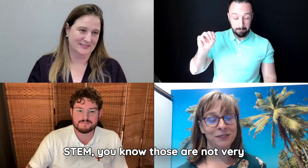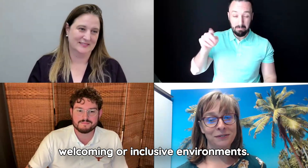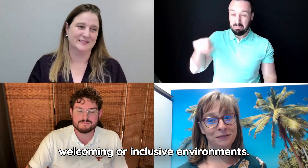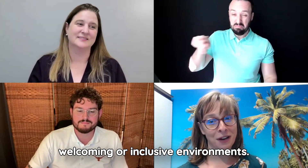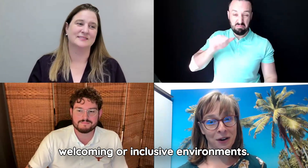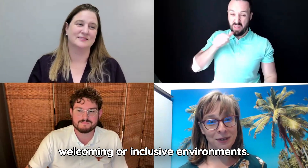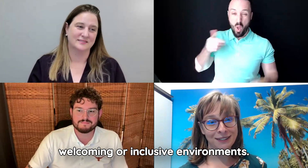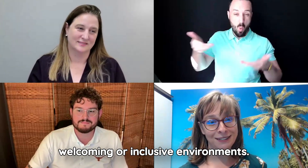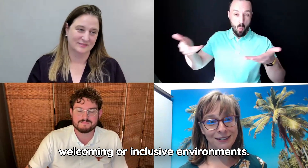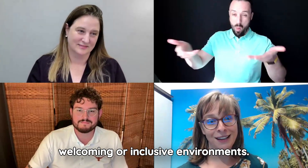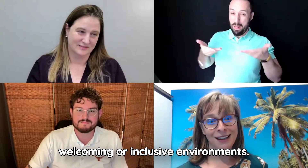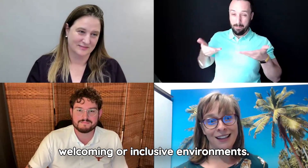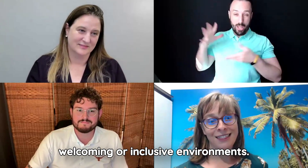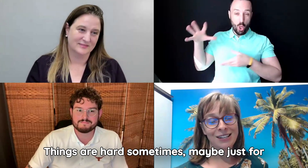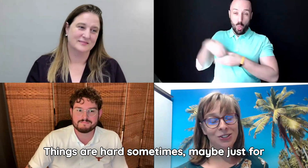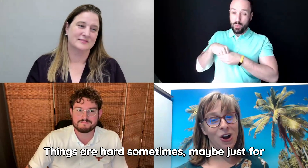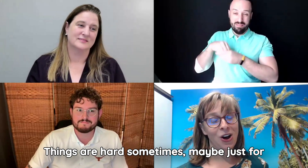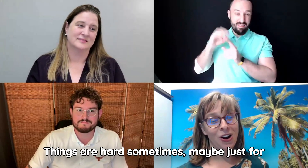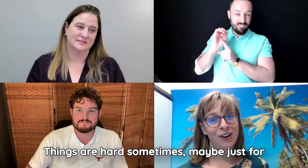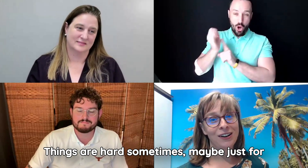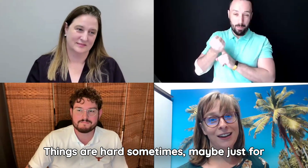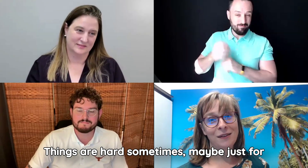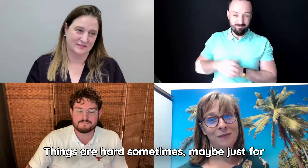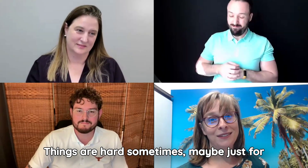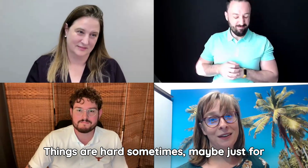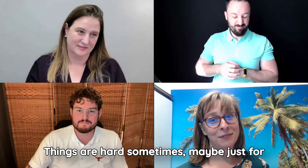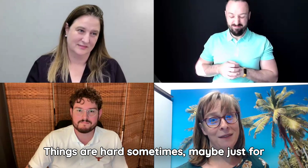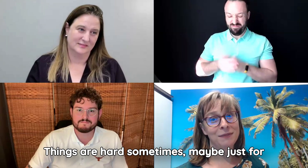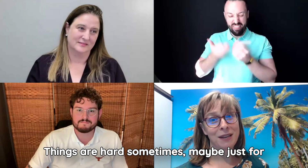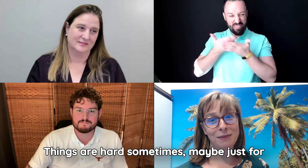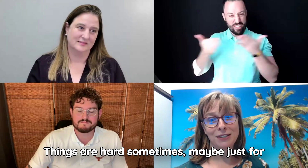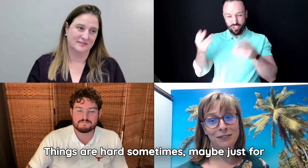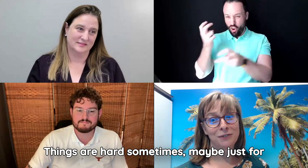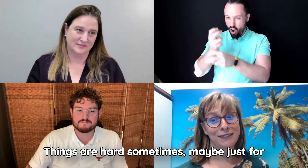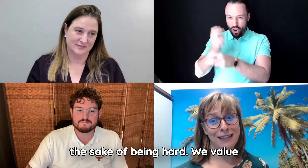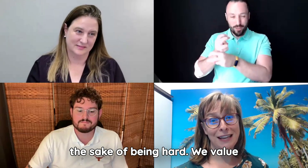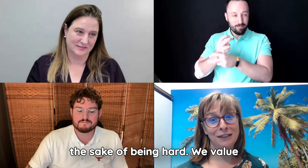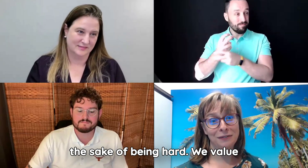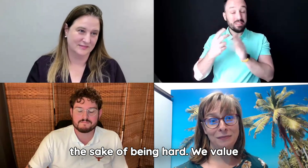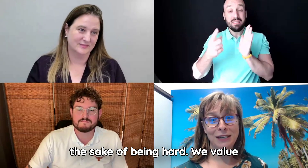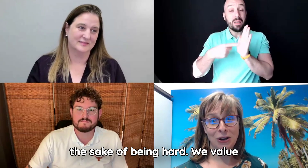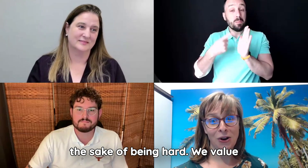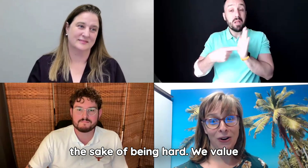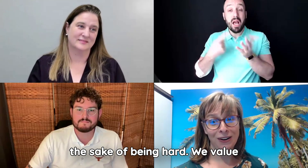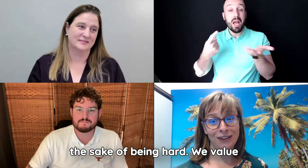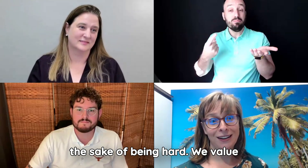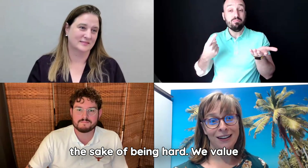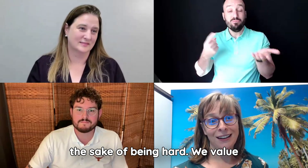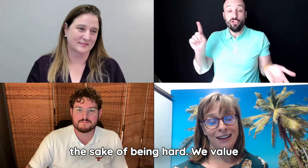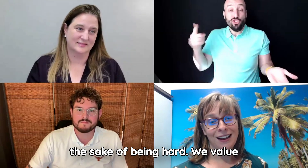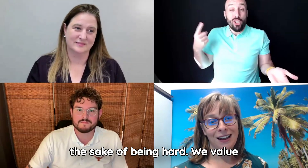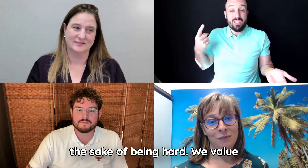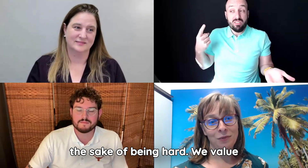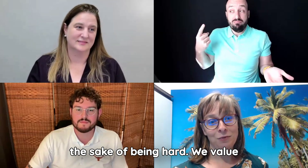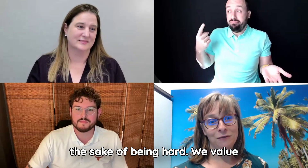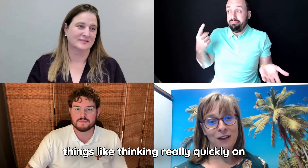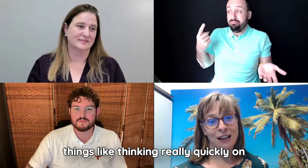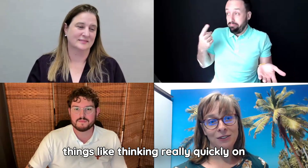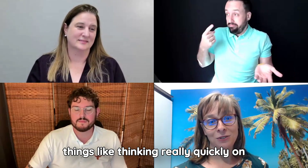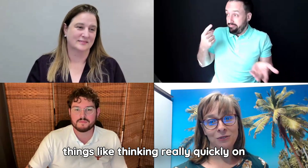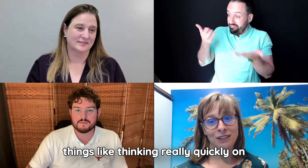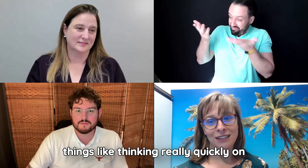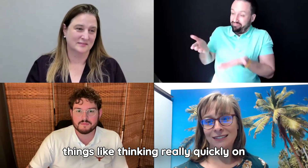or inclusive environments. Things are hard, sometimes maybe just for the sake of being hard.